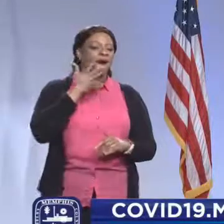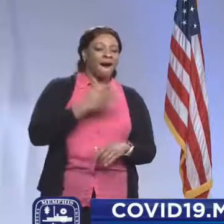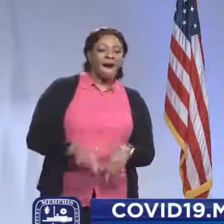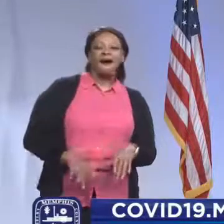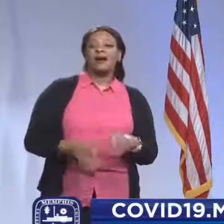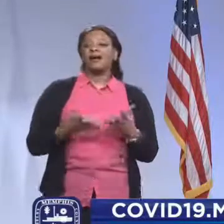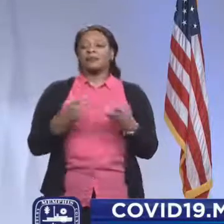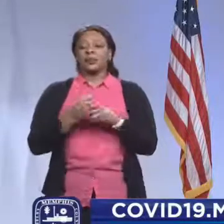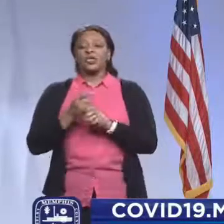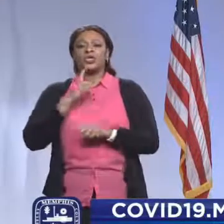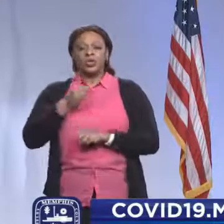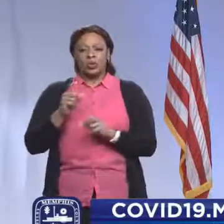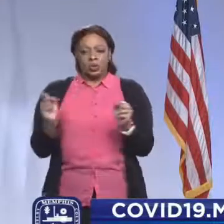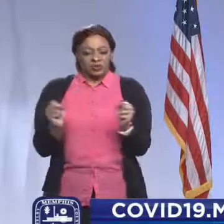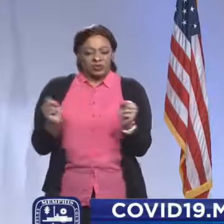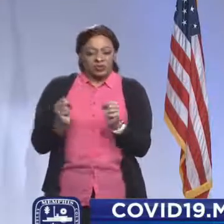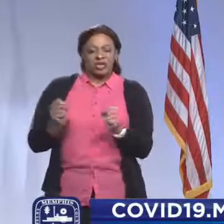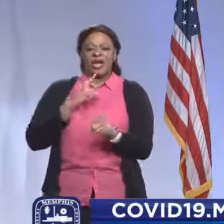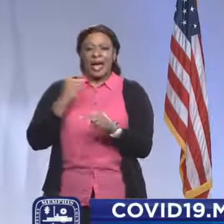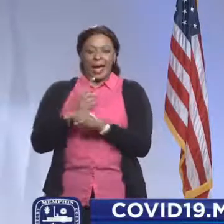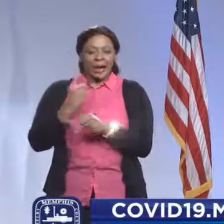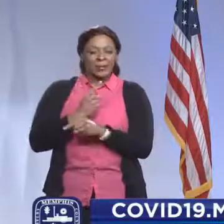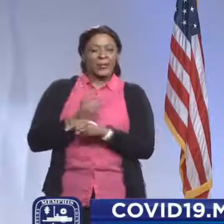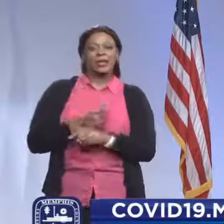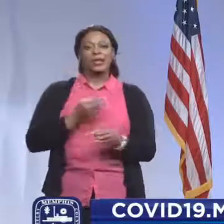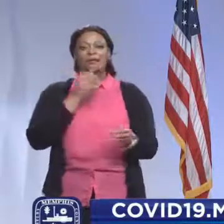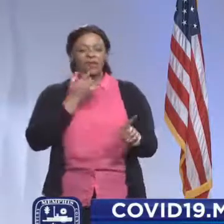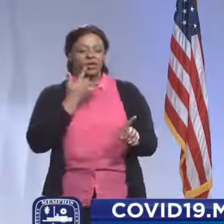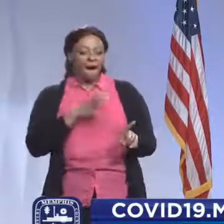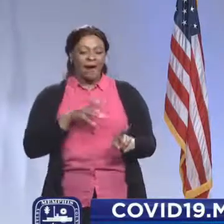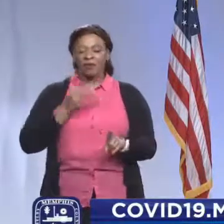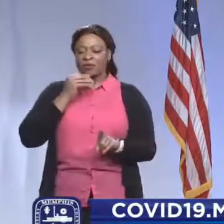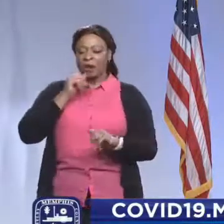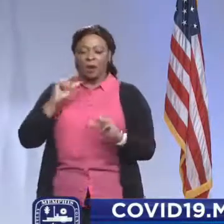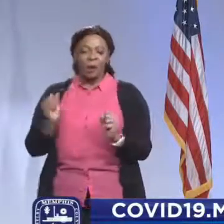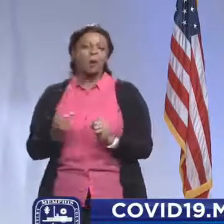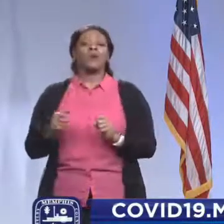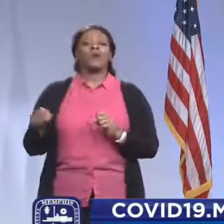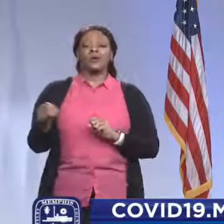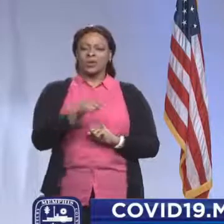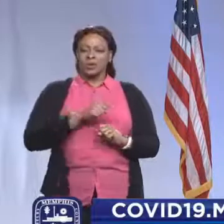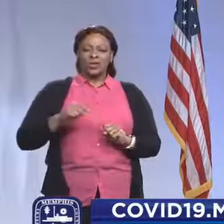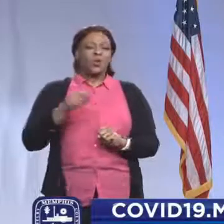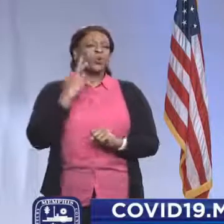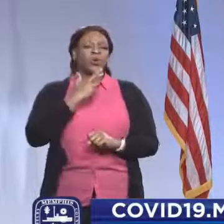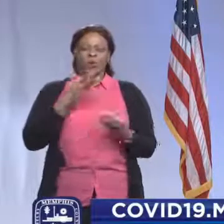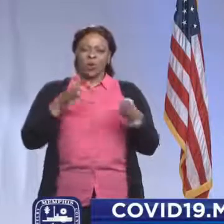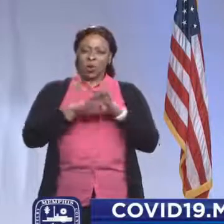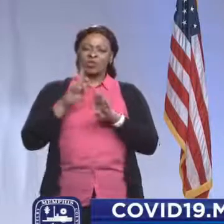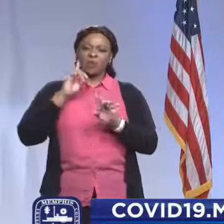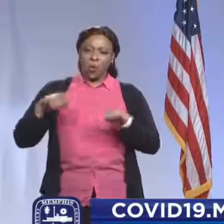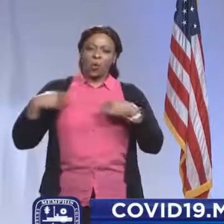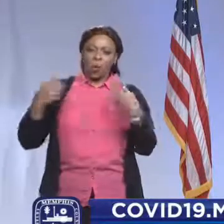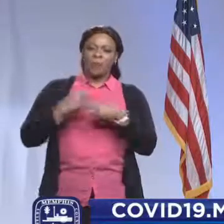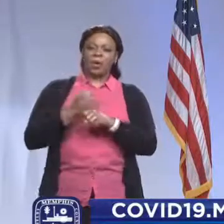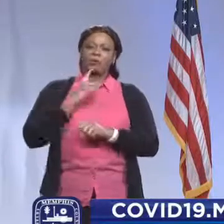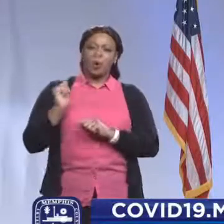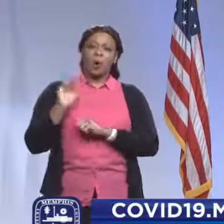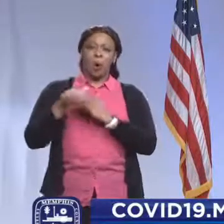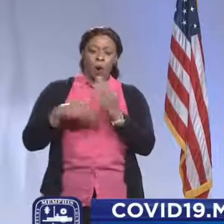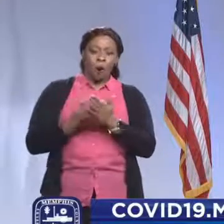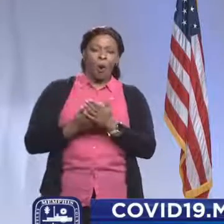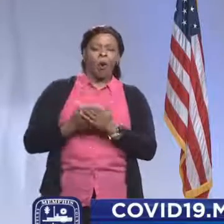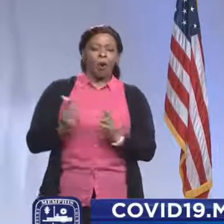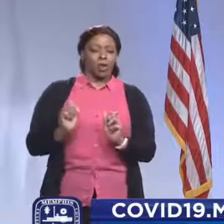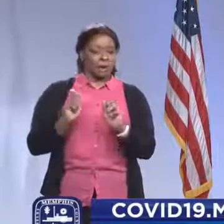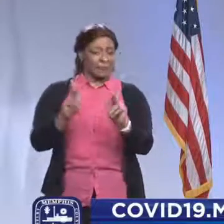hot, making sure refrigeration is adequate in these facilities. Some of these restaurants have been closed for a time being, so we're making sure also that they are